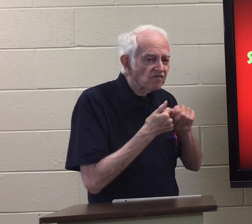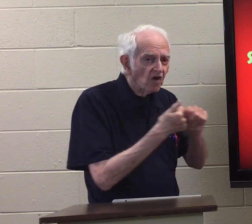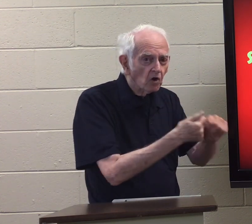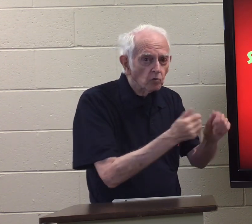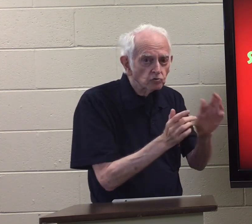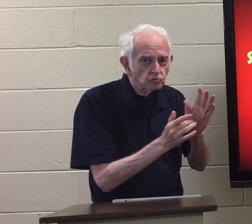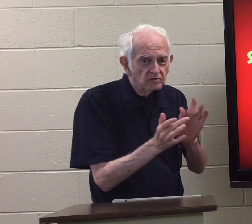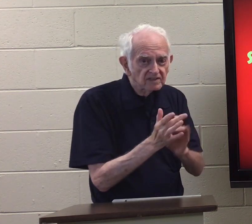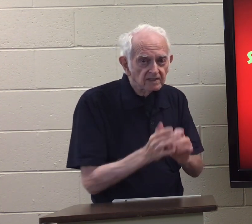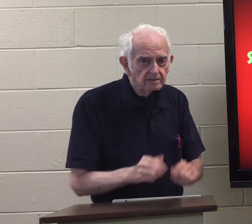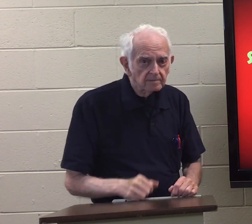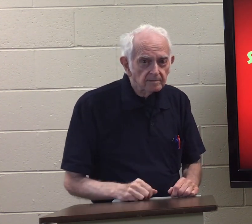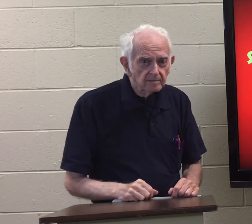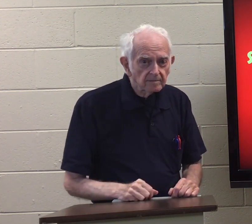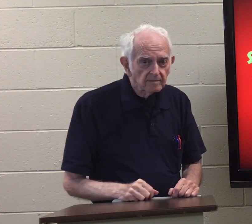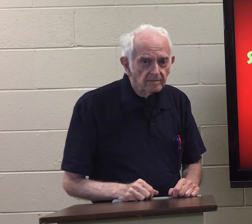follow Jesus.